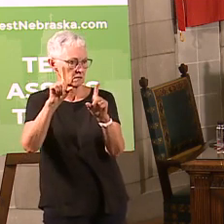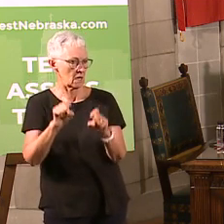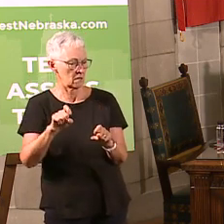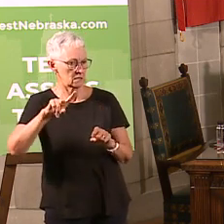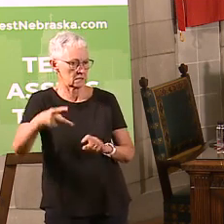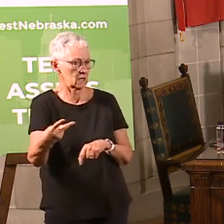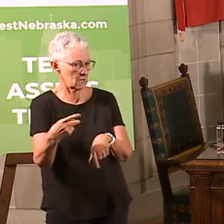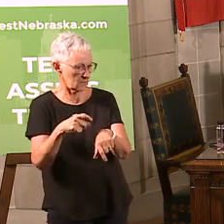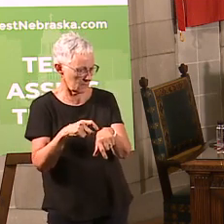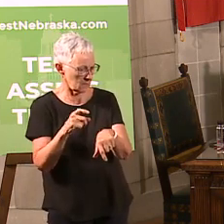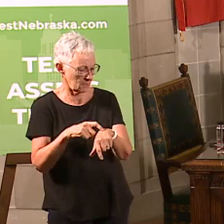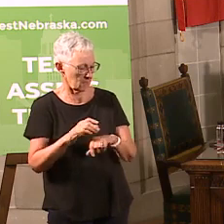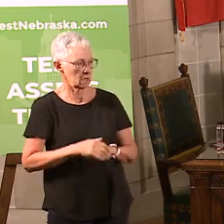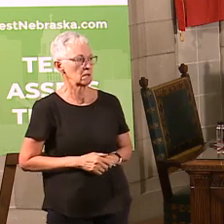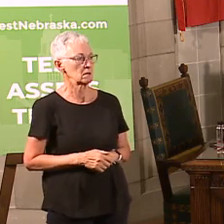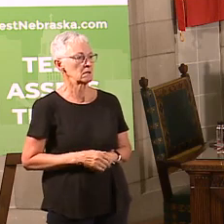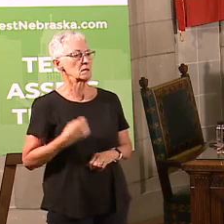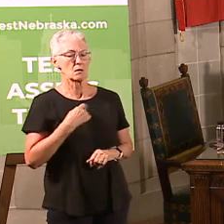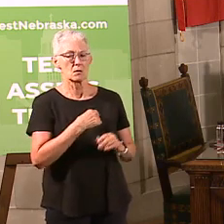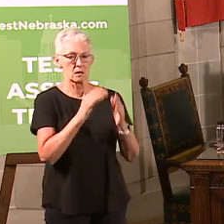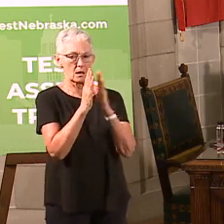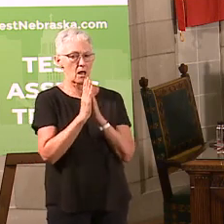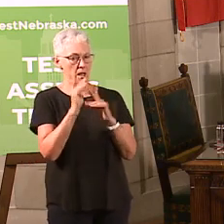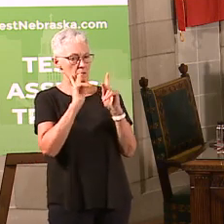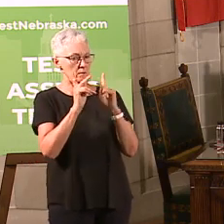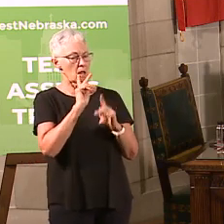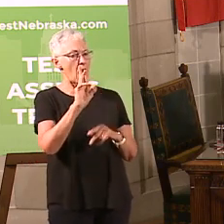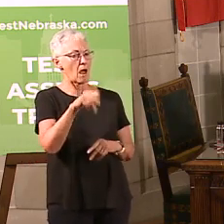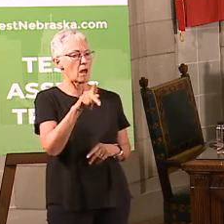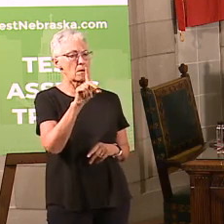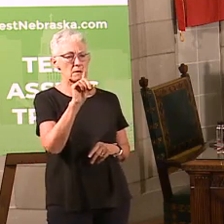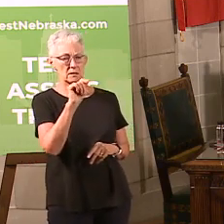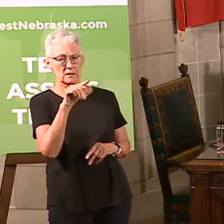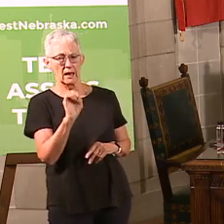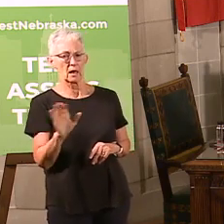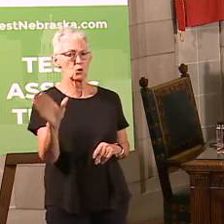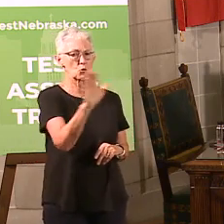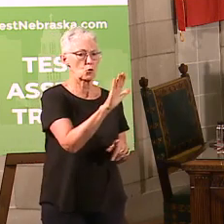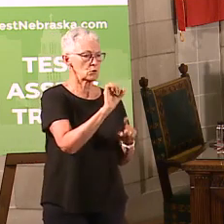ask people to do is to update their status. So we'll send out those weekly emails